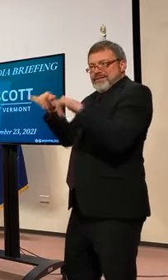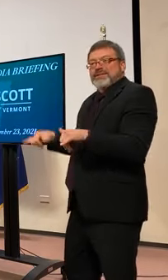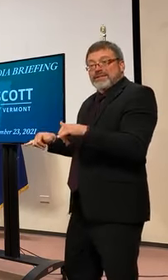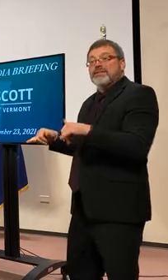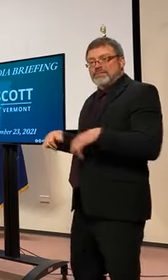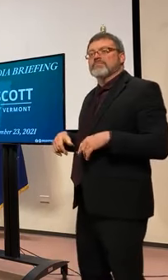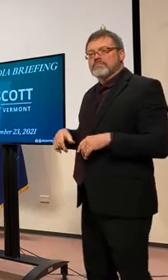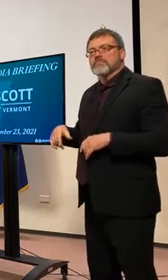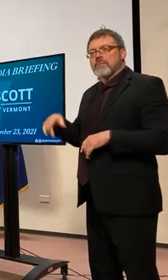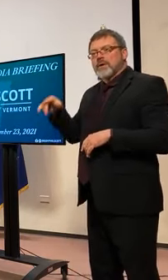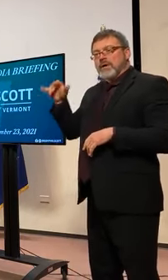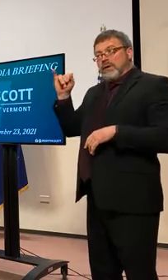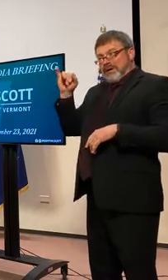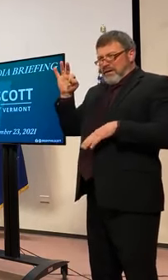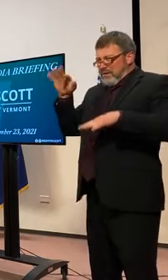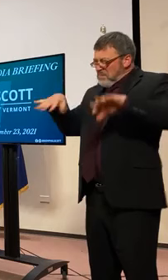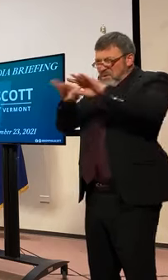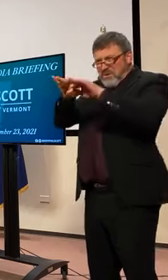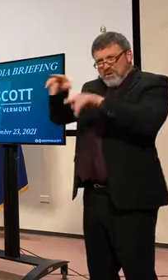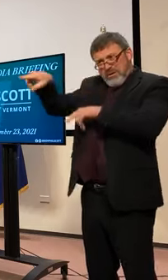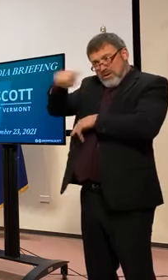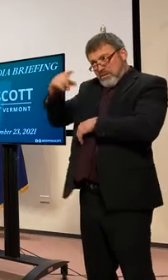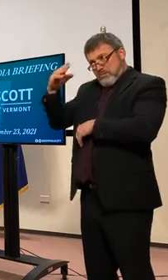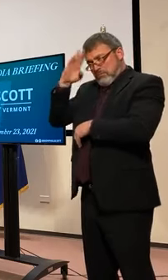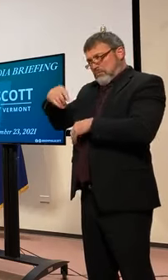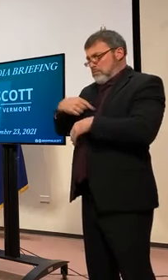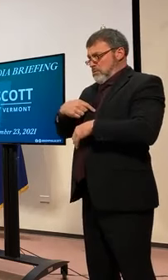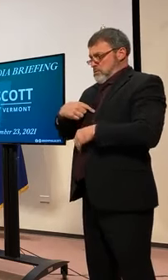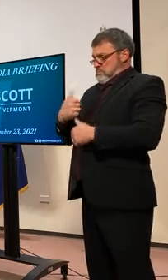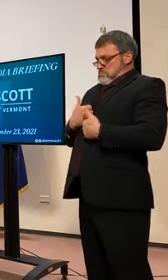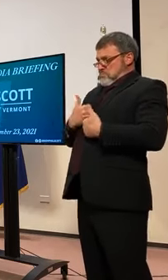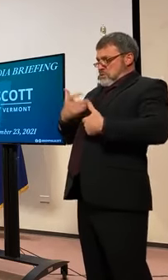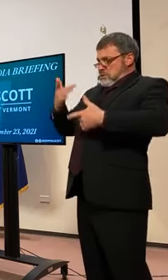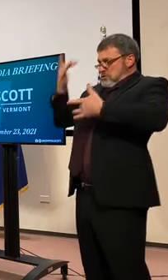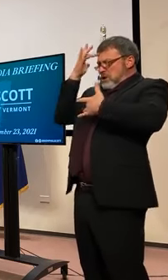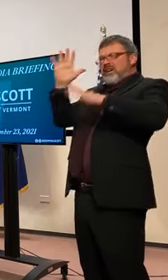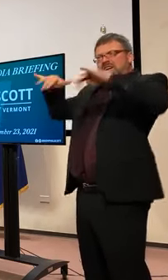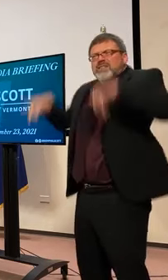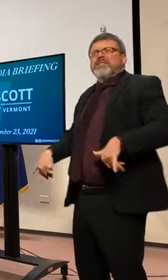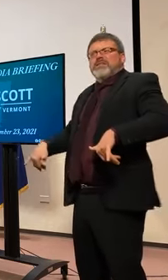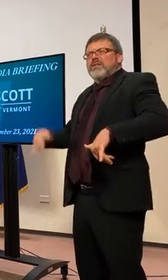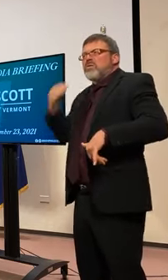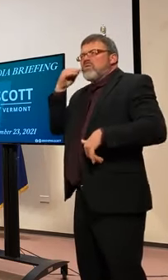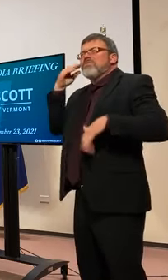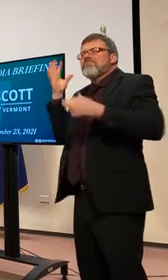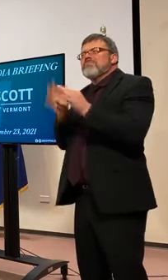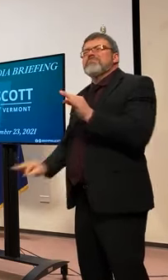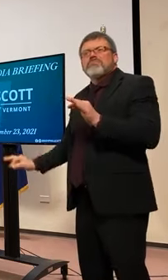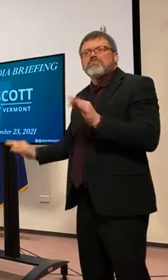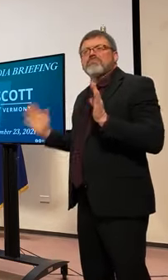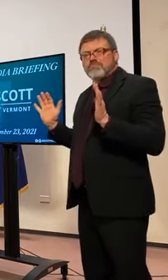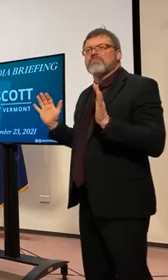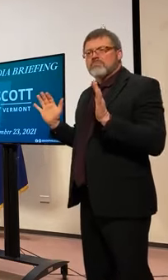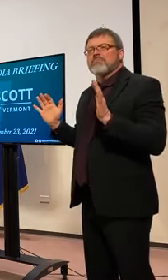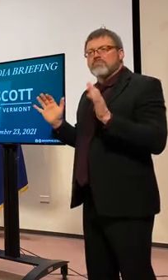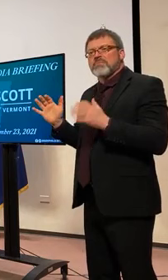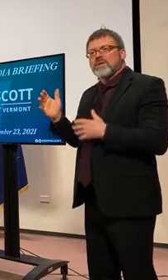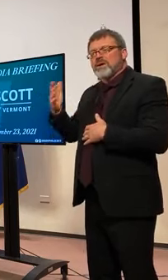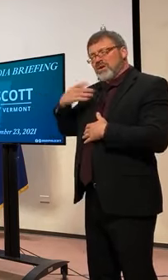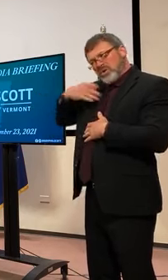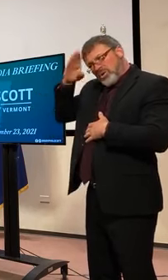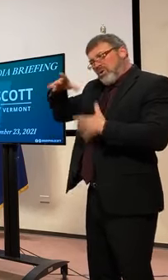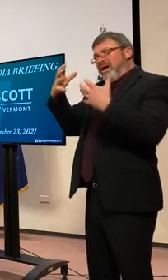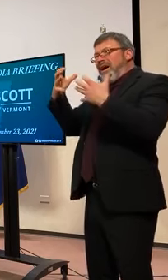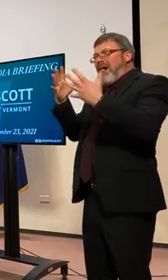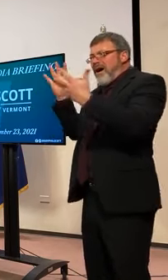see your family and friends, but if you have symptoms, please don't take the risk of spreading to vulnerable family members.